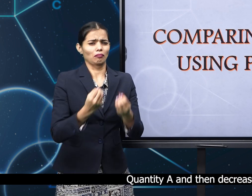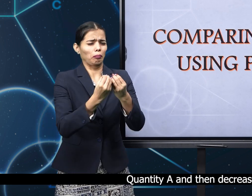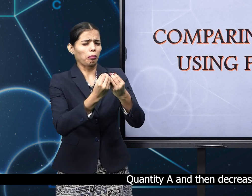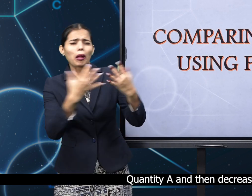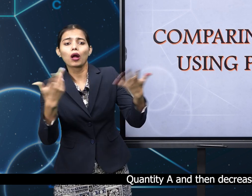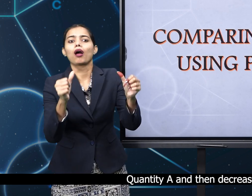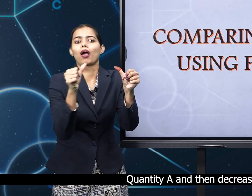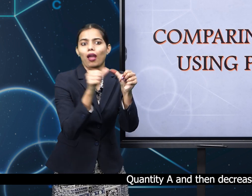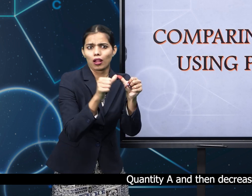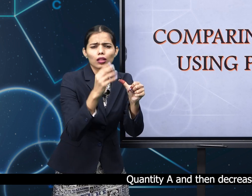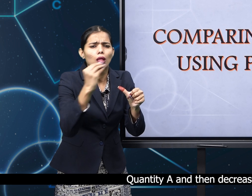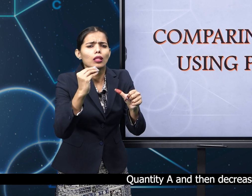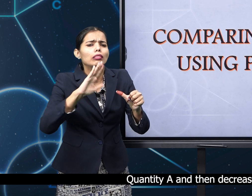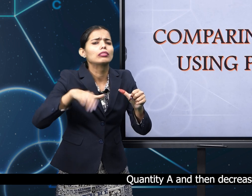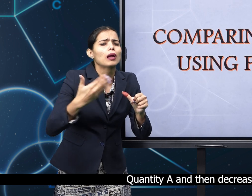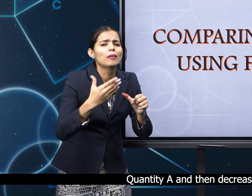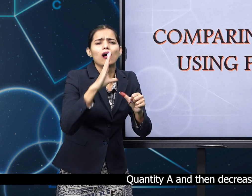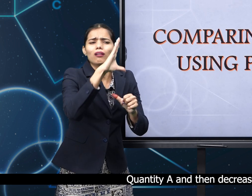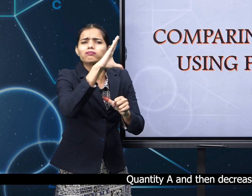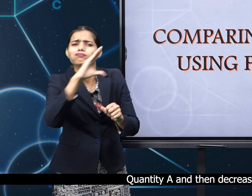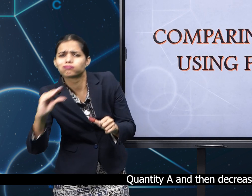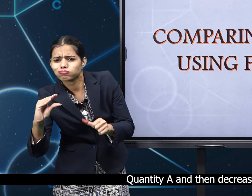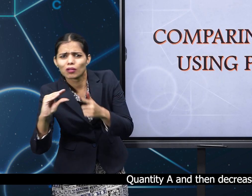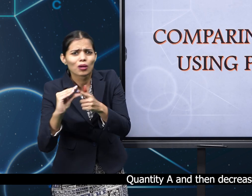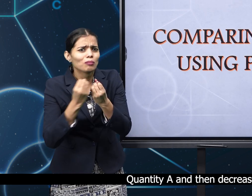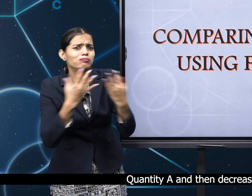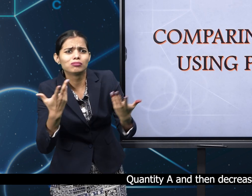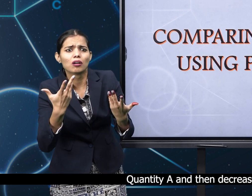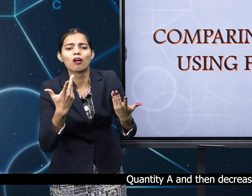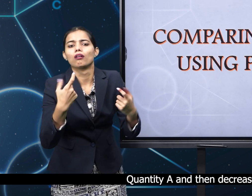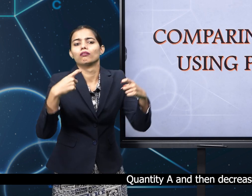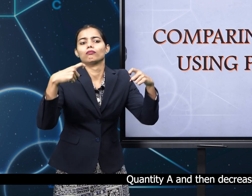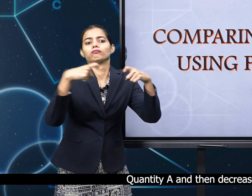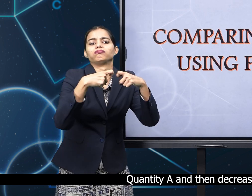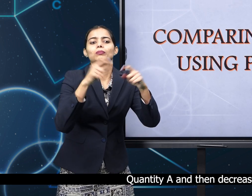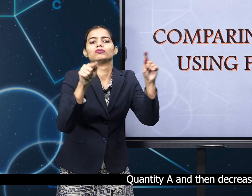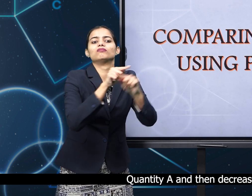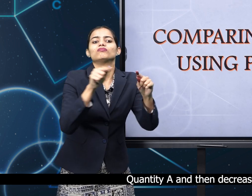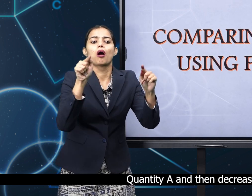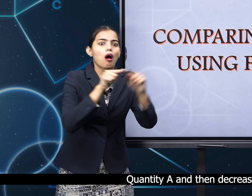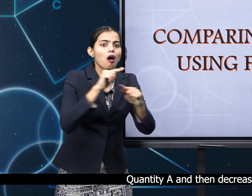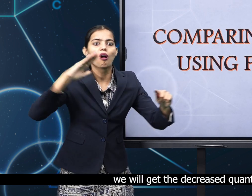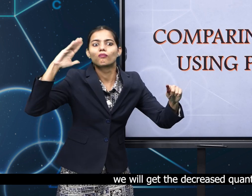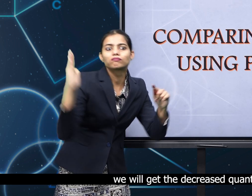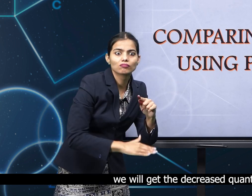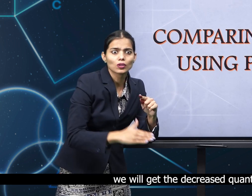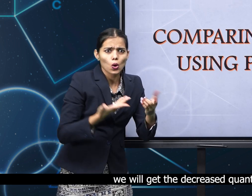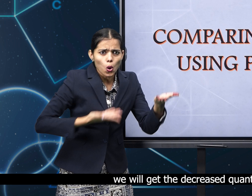Quantity A and then decrease that quantity by X percent, we will get the